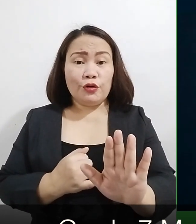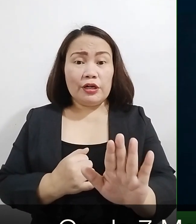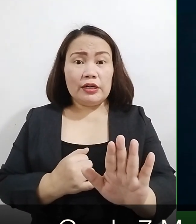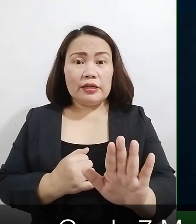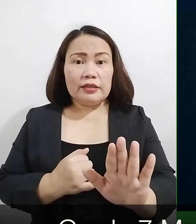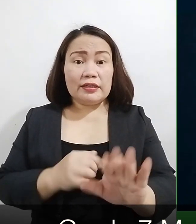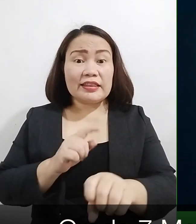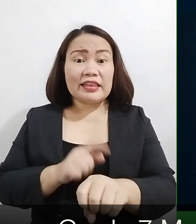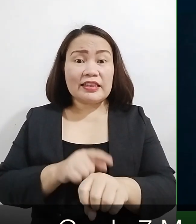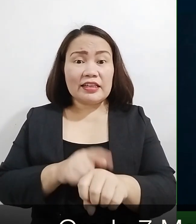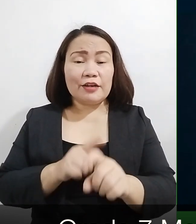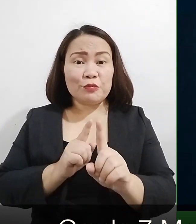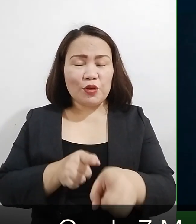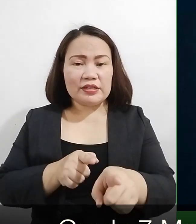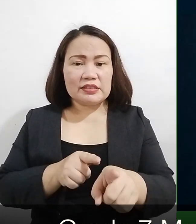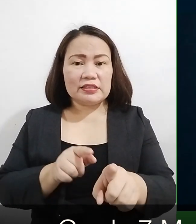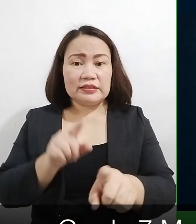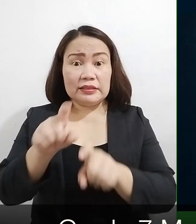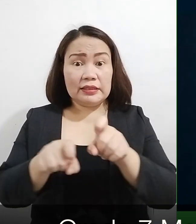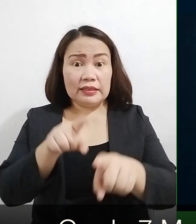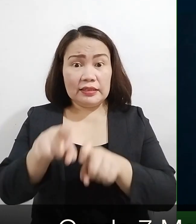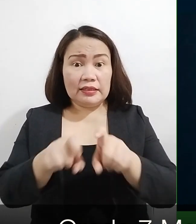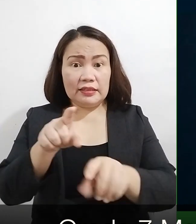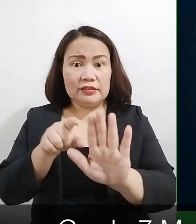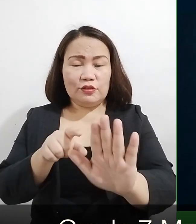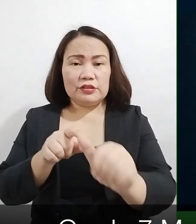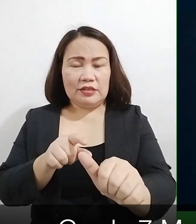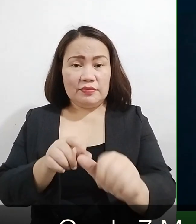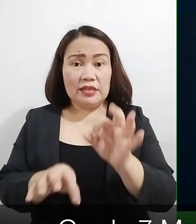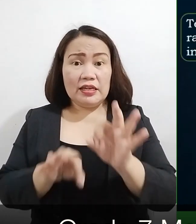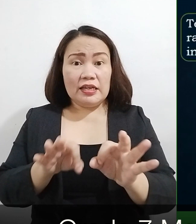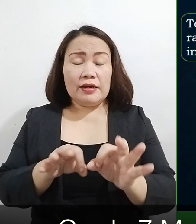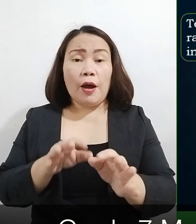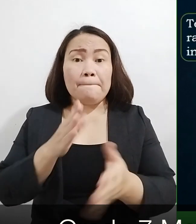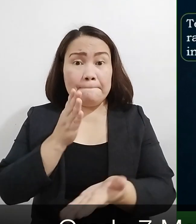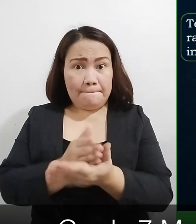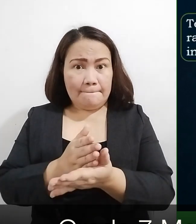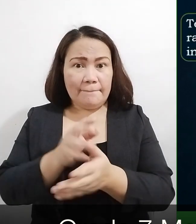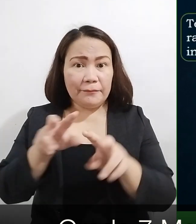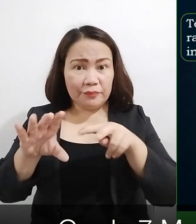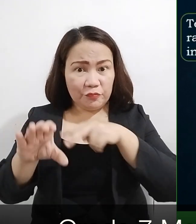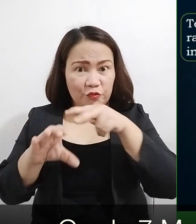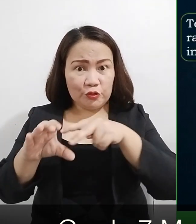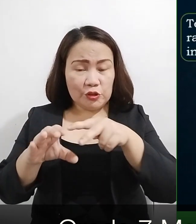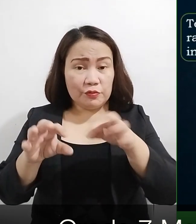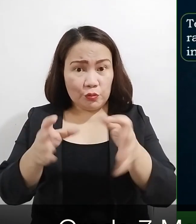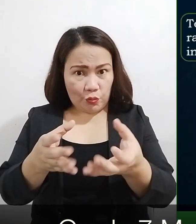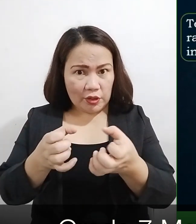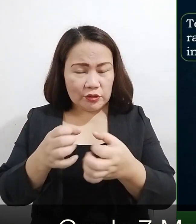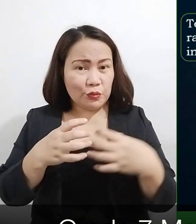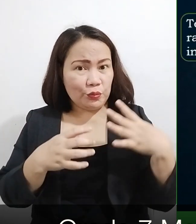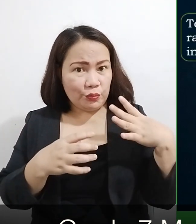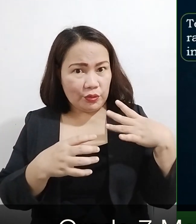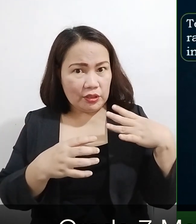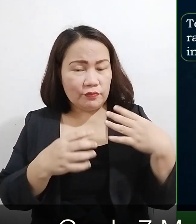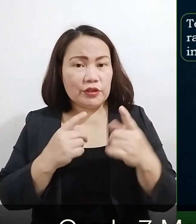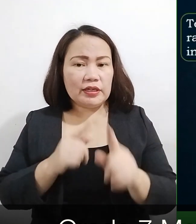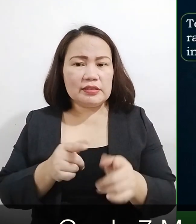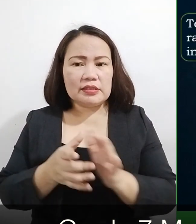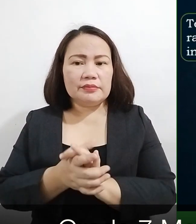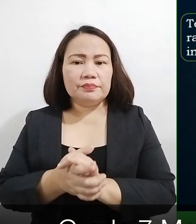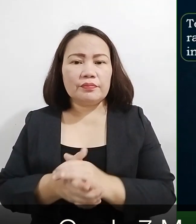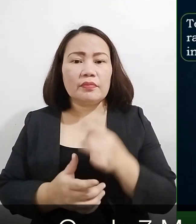yourself. You may pause the video para hindi kaagad makita ang sagot. Okay, so tell whether the following is rational